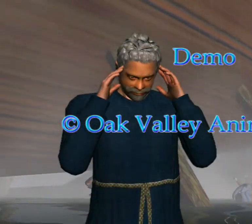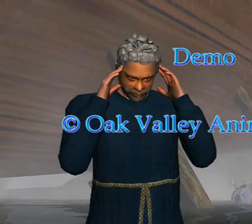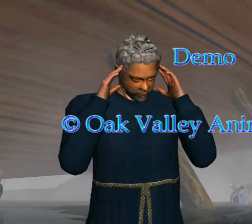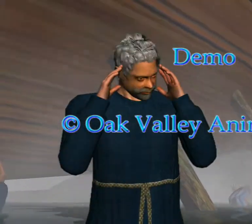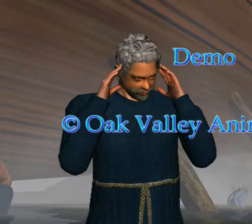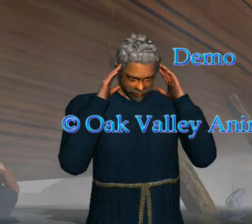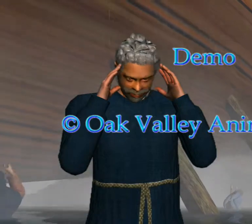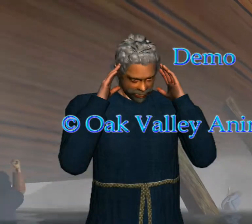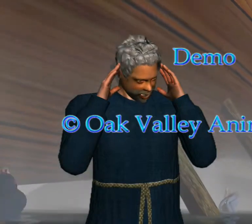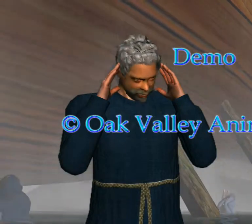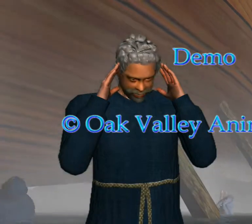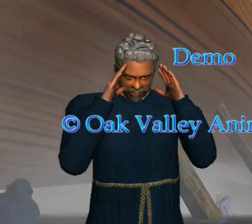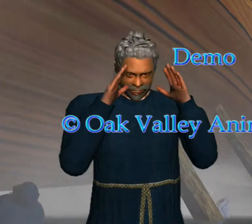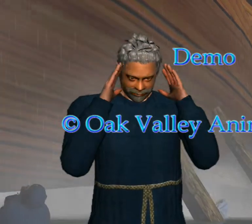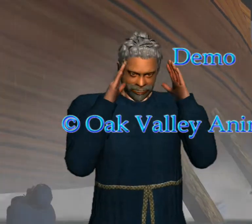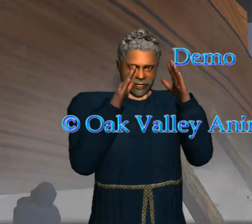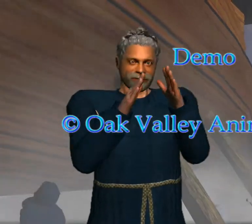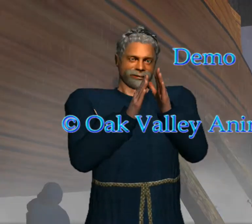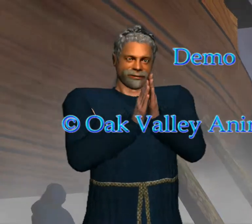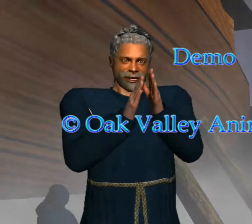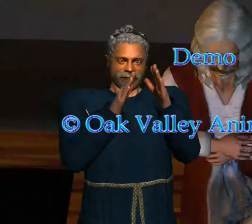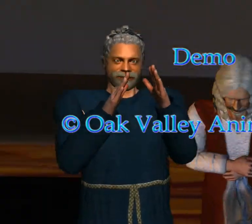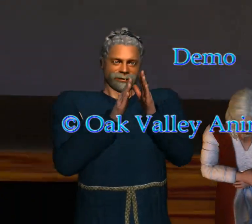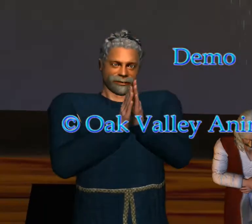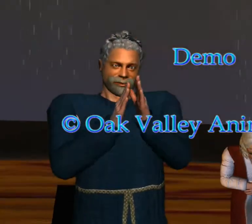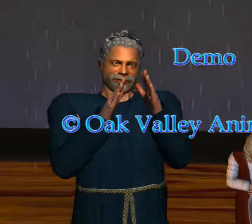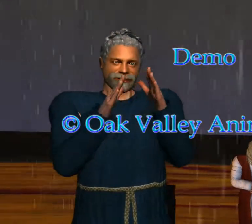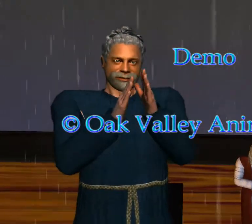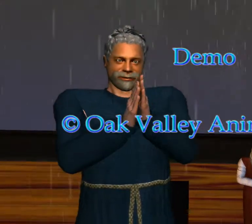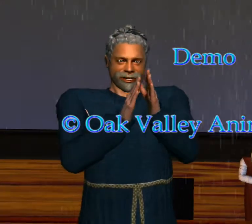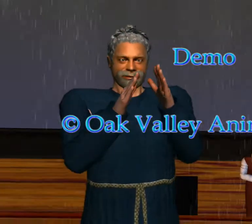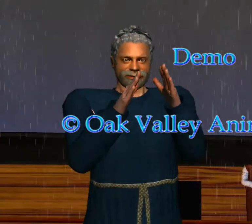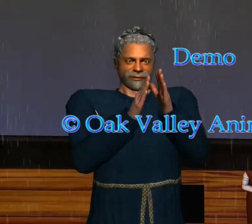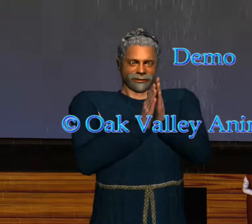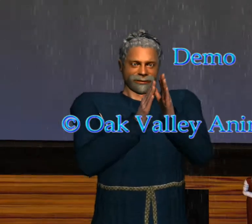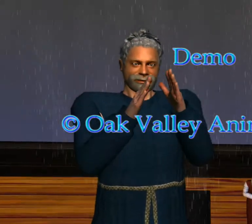everywhere, Lord have mercy. All right.